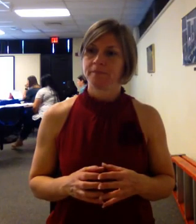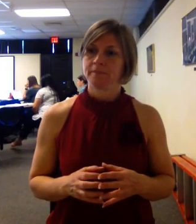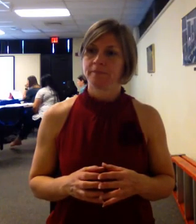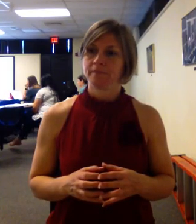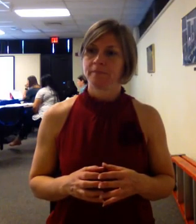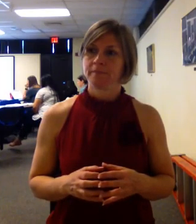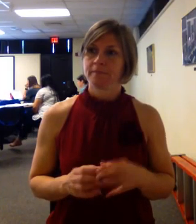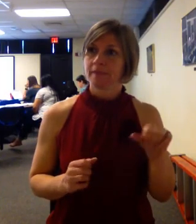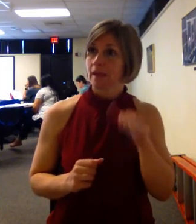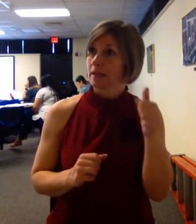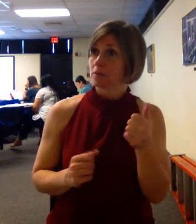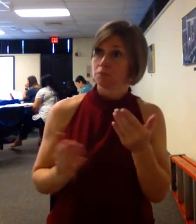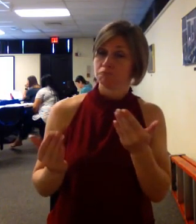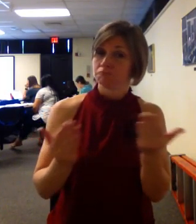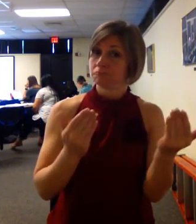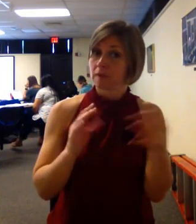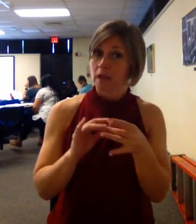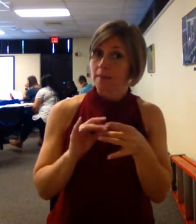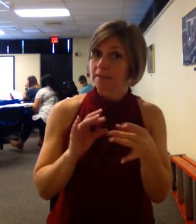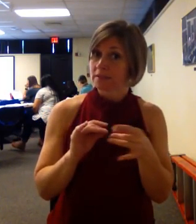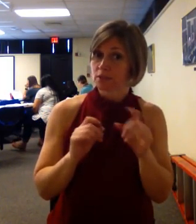Any other questions or comments?